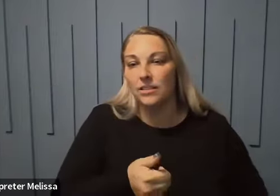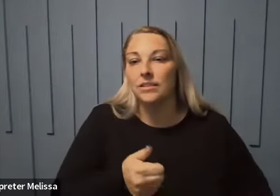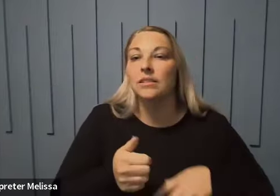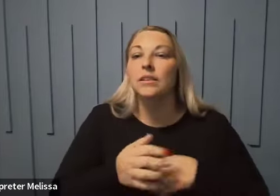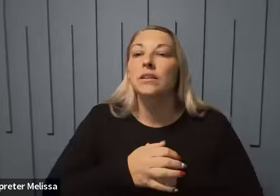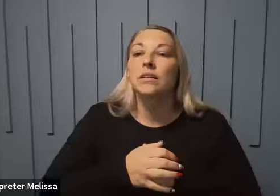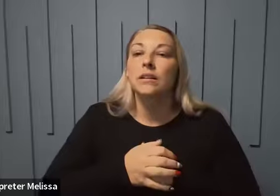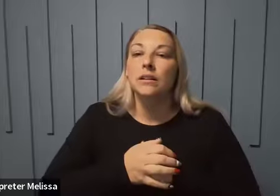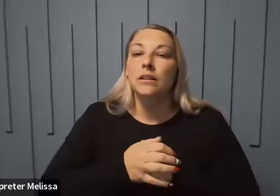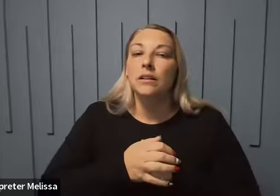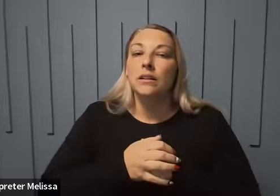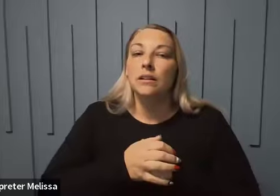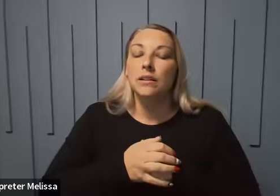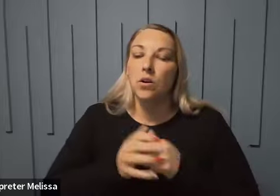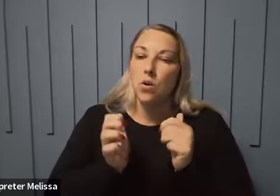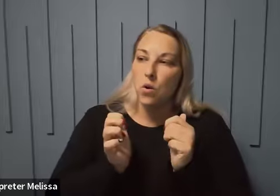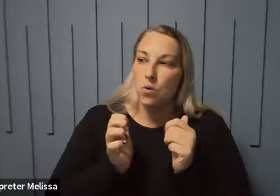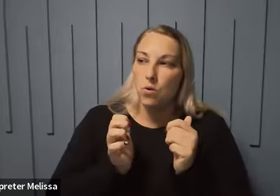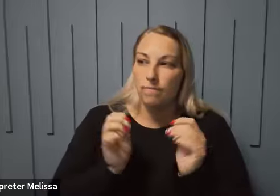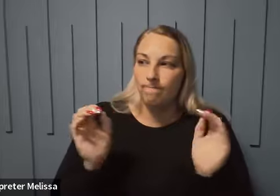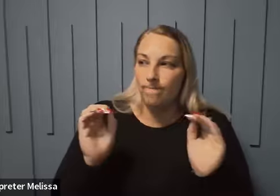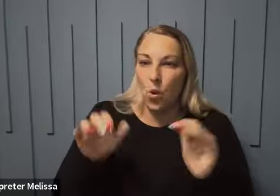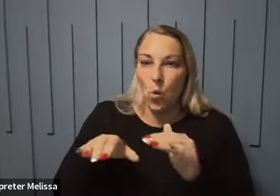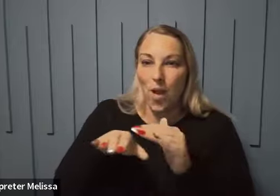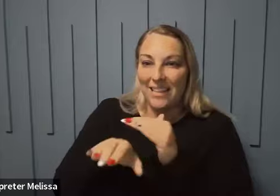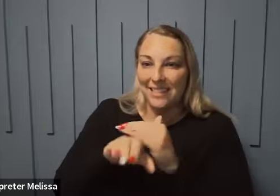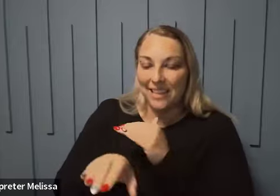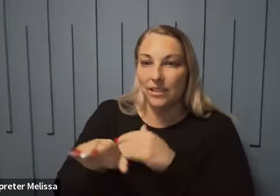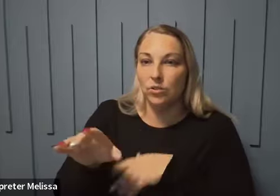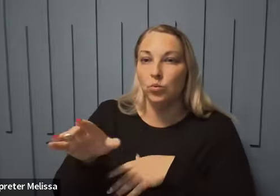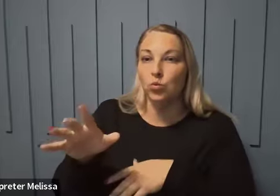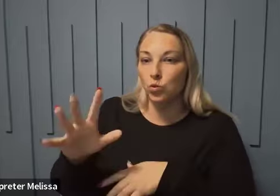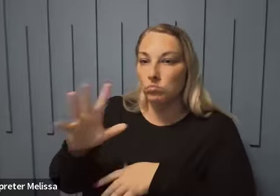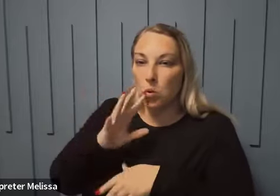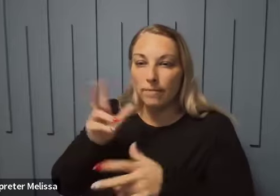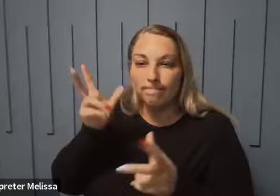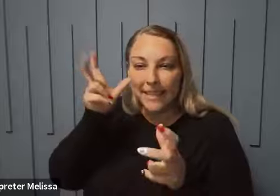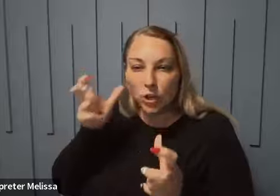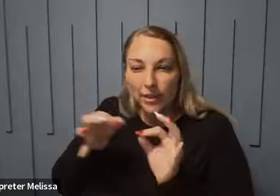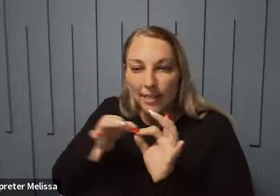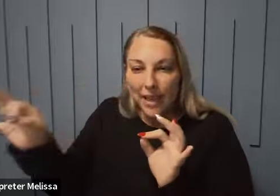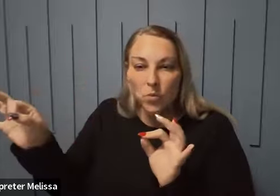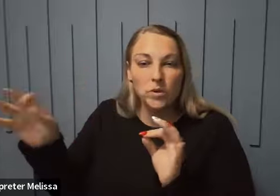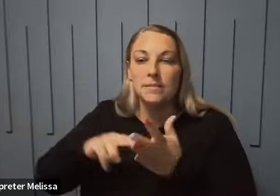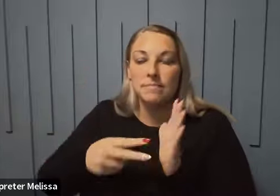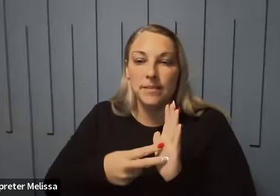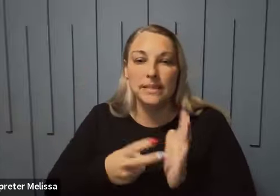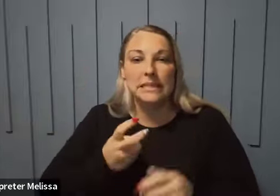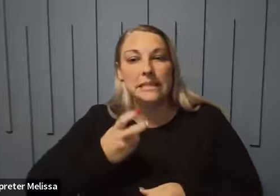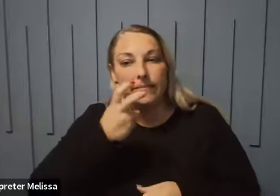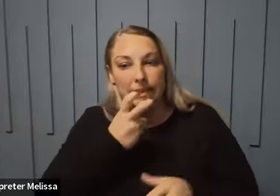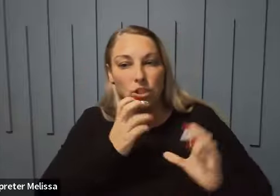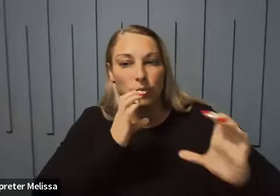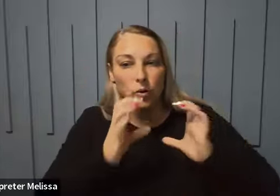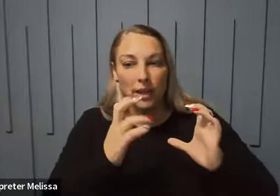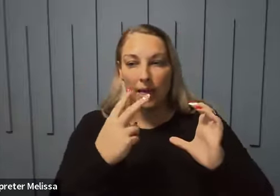So without any way to learn spoken language, they couldn't use speech for communication. They couldn't become